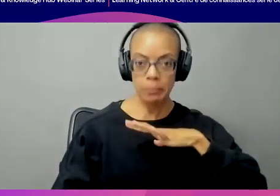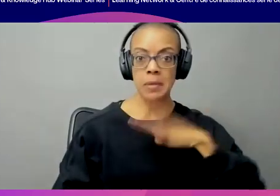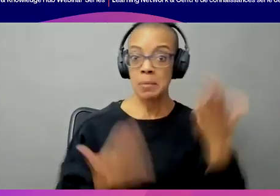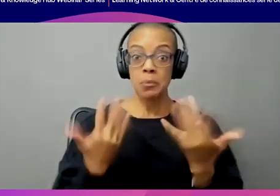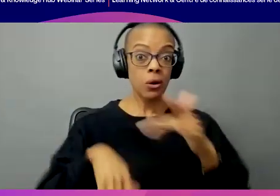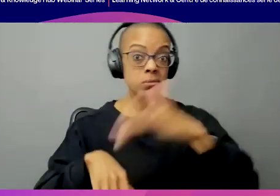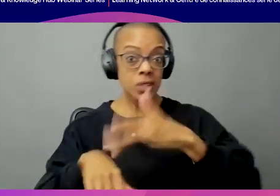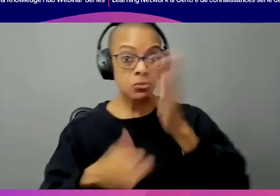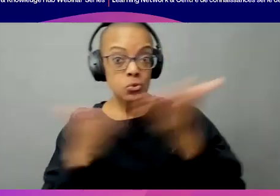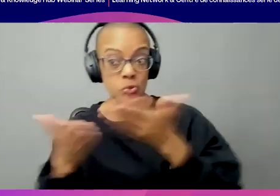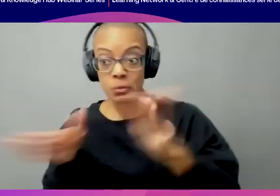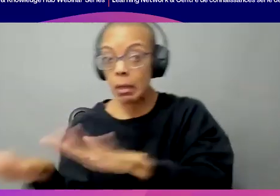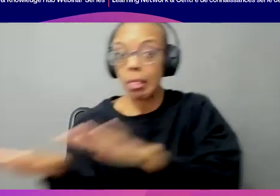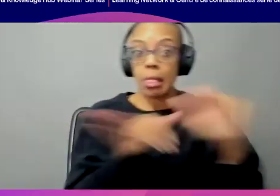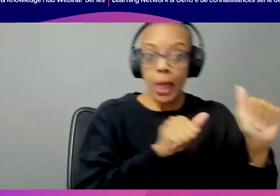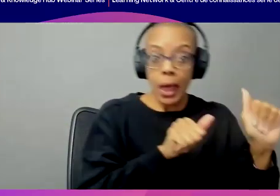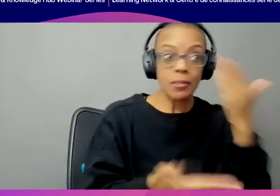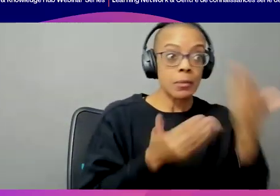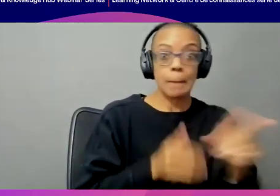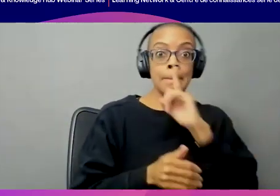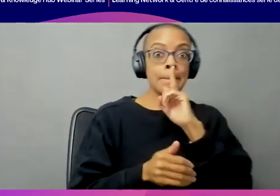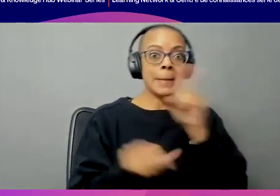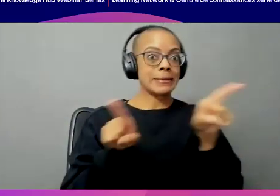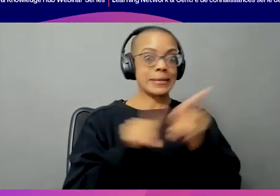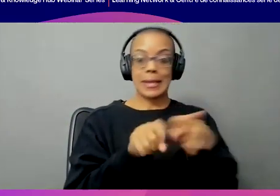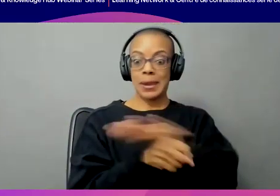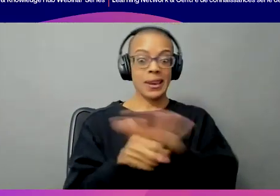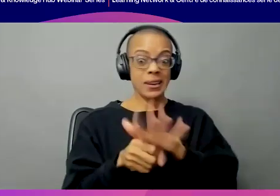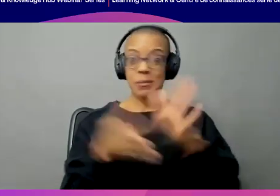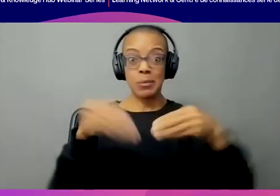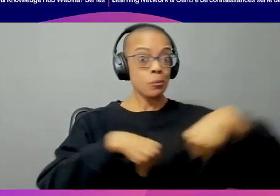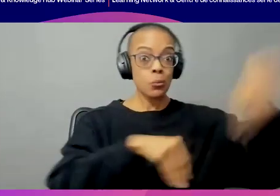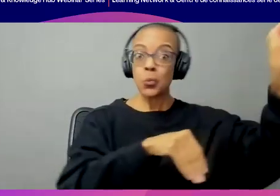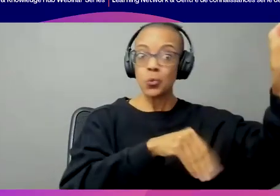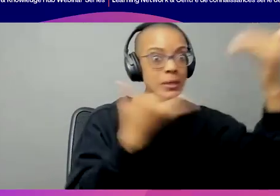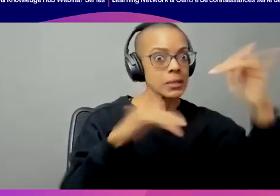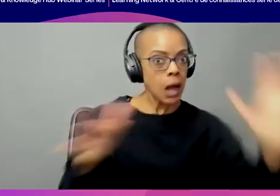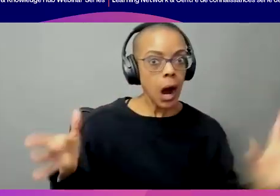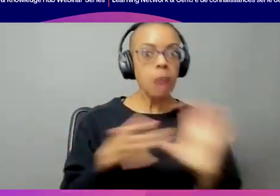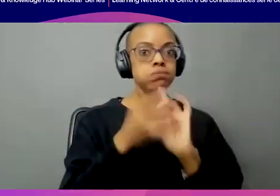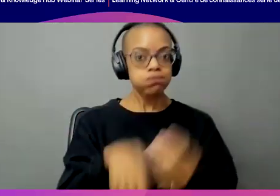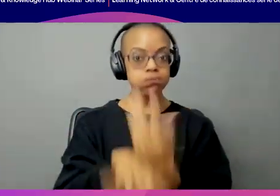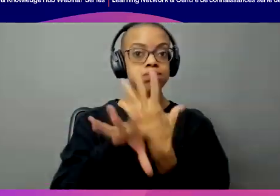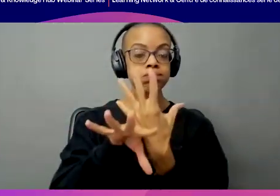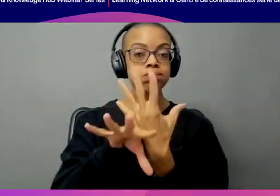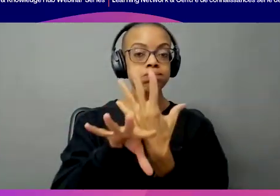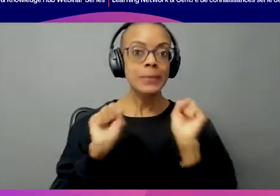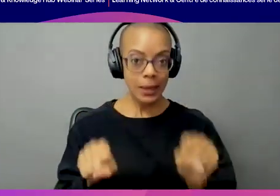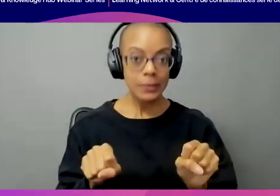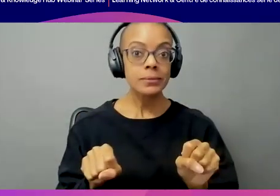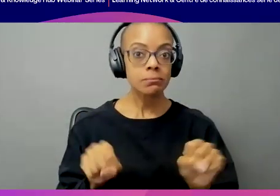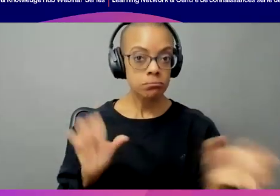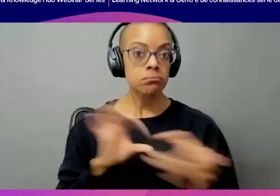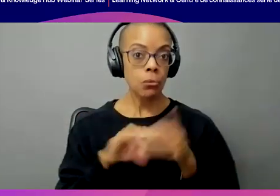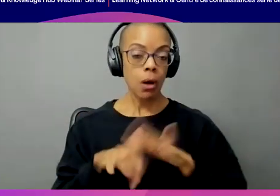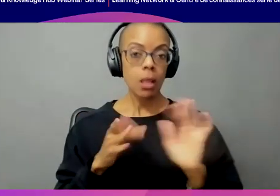left their agency, may not even be within the same geographic area anymore, but they're still linked and